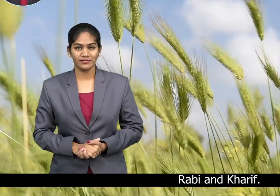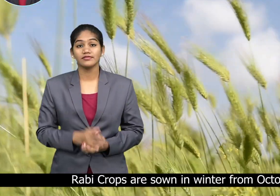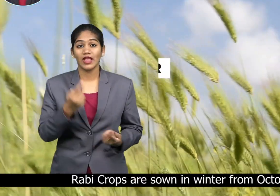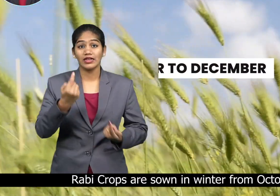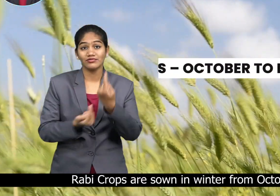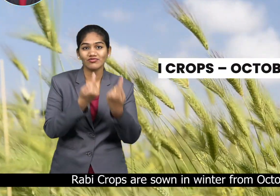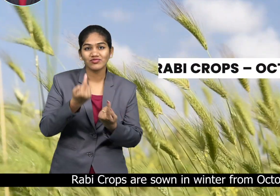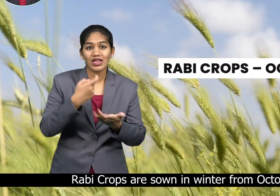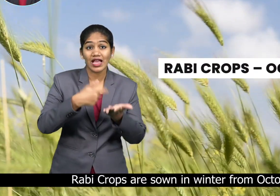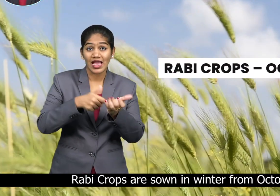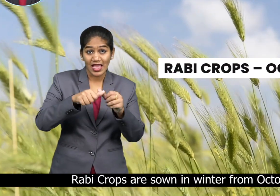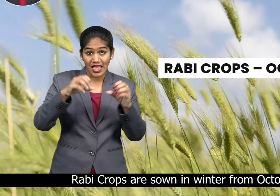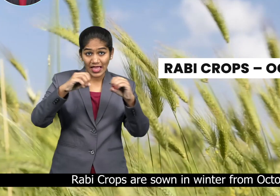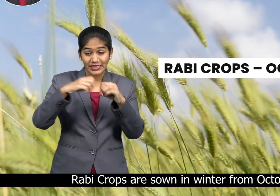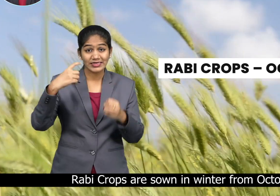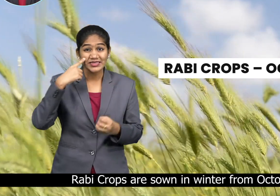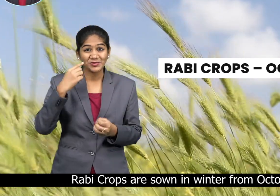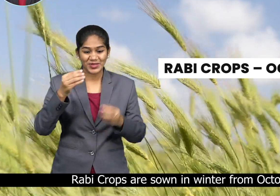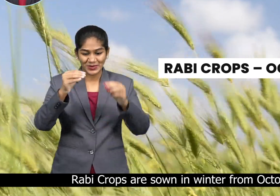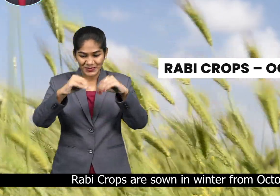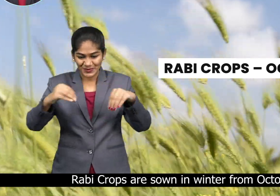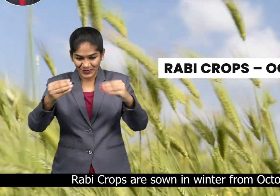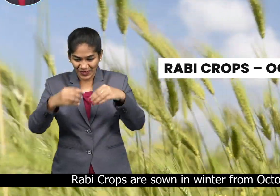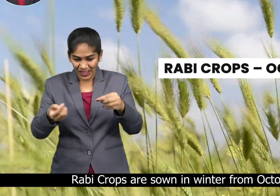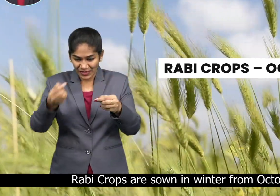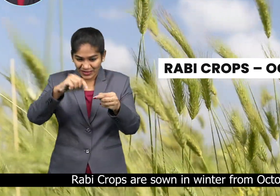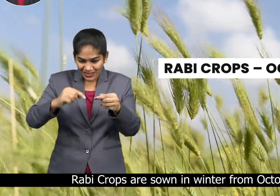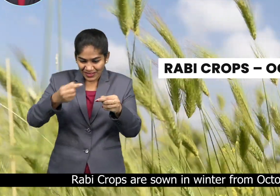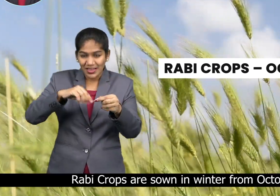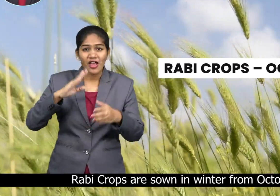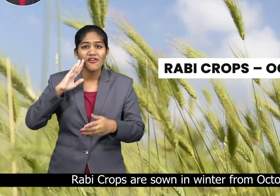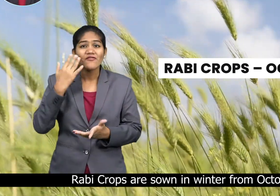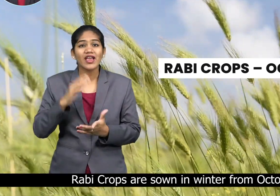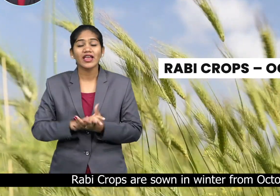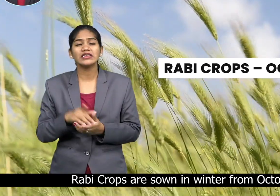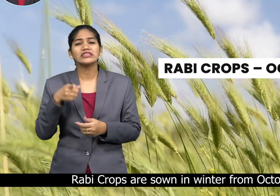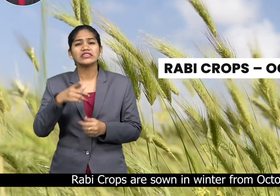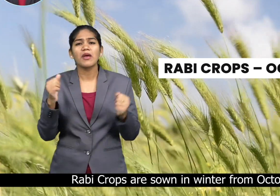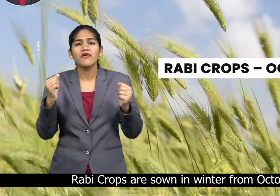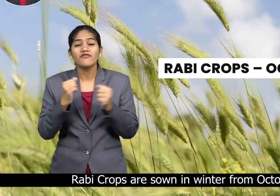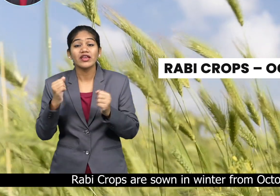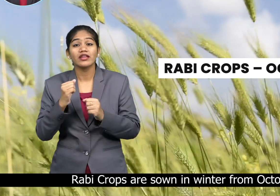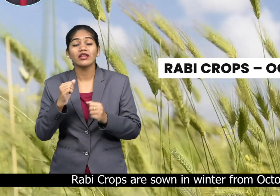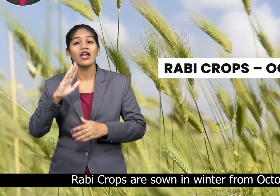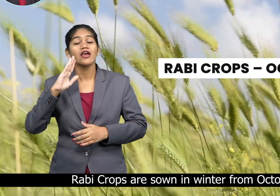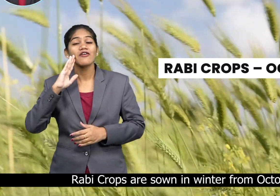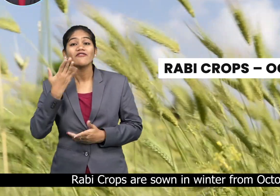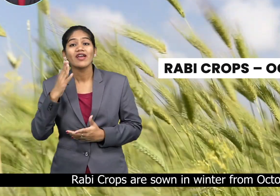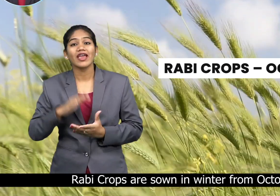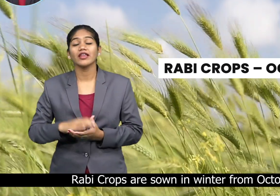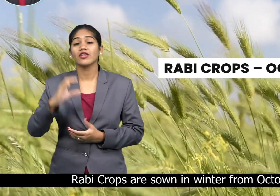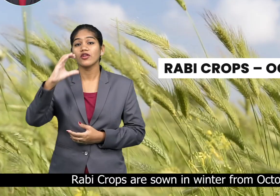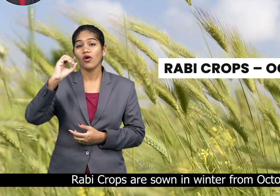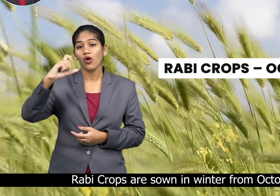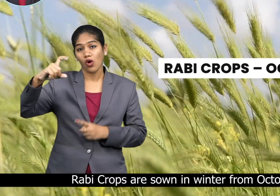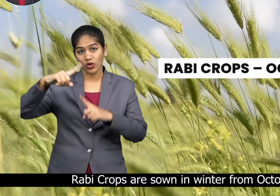Rabi crops are sown in winter from October to December